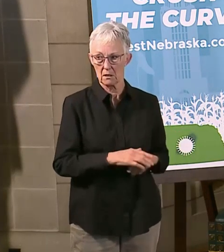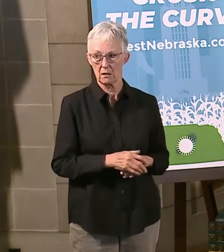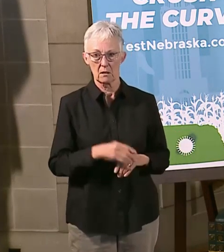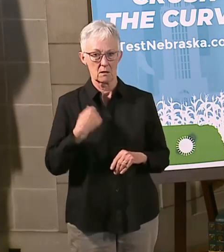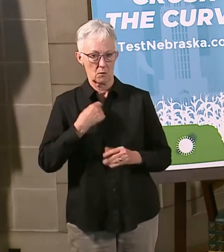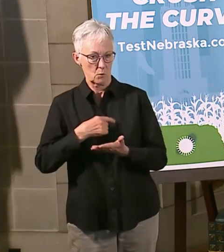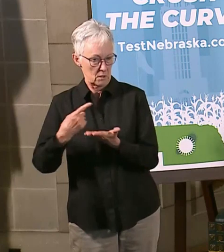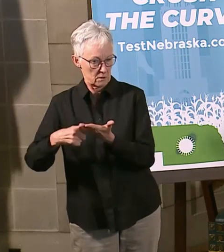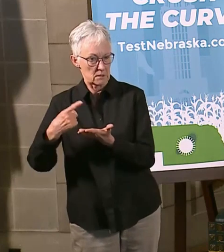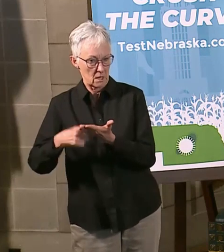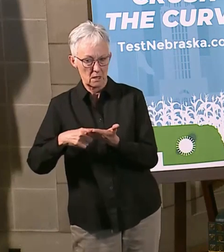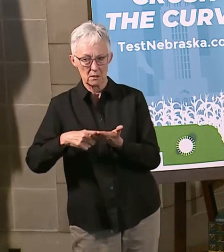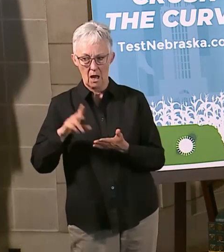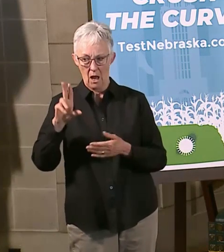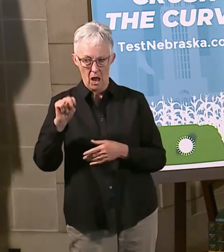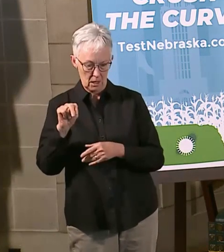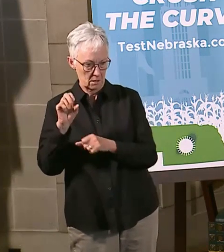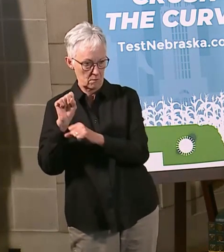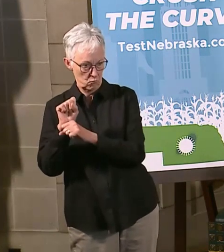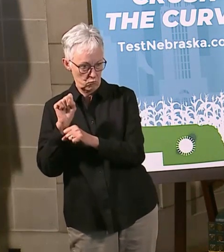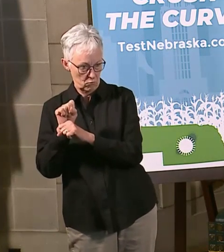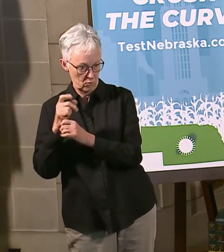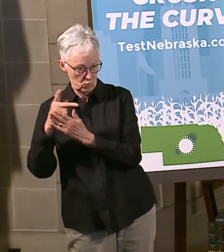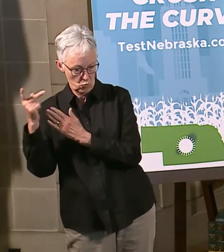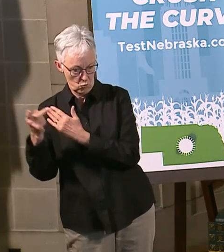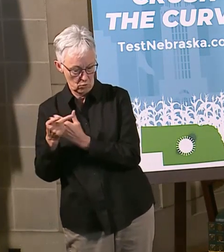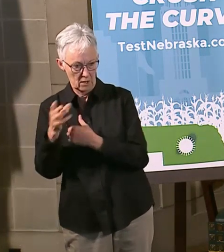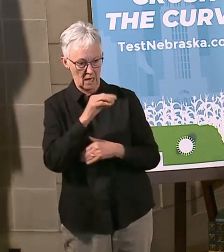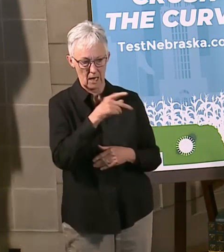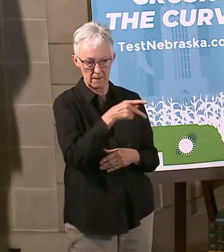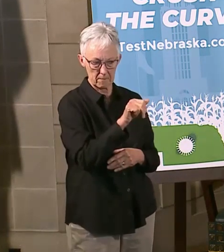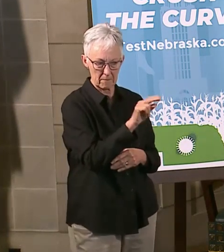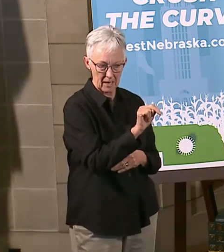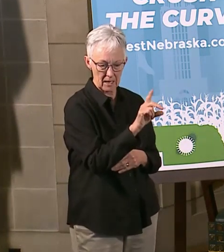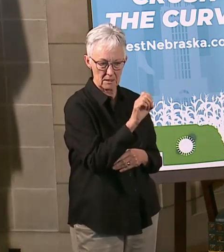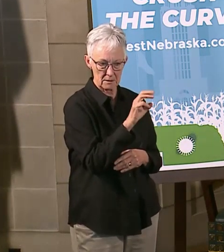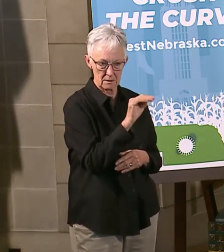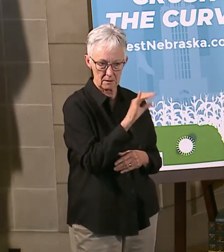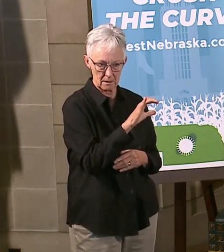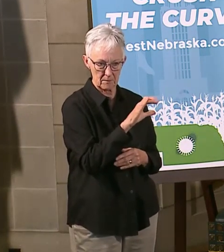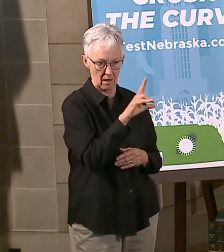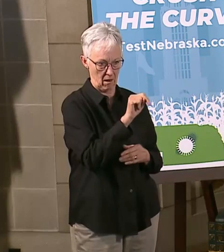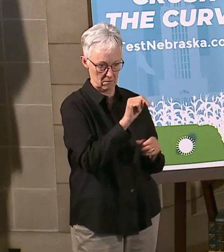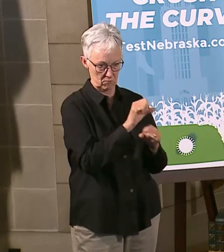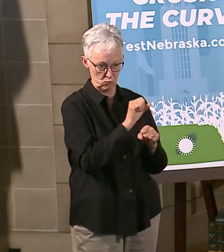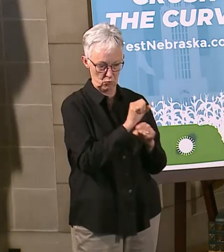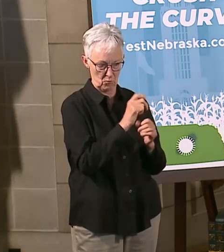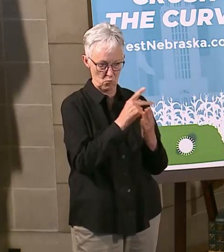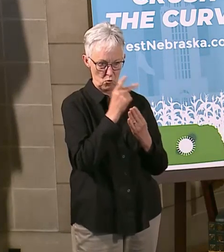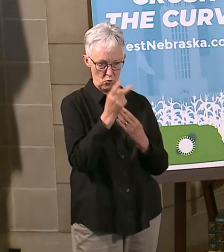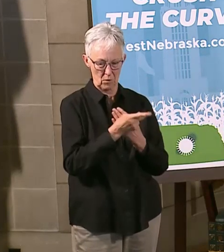unemployment program and then the pandemic unemployment program. So without knowing the specific details, I can't say for certain on this, but